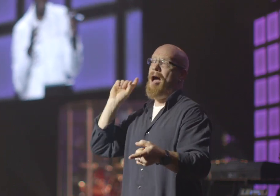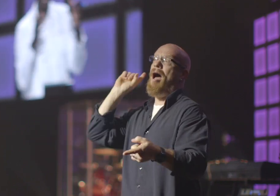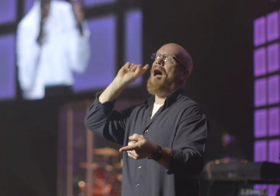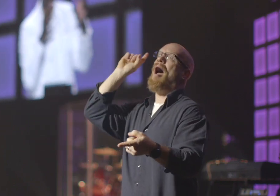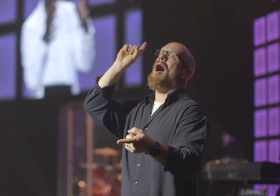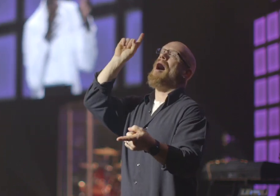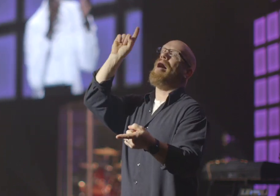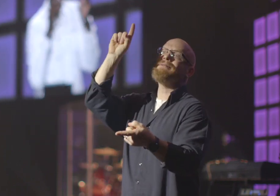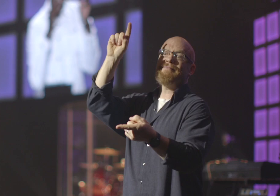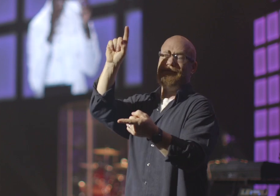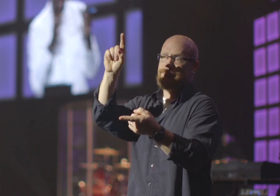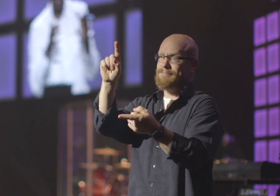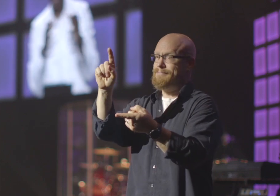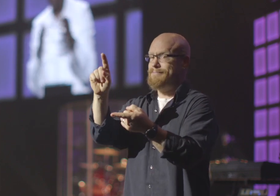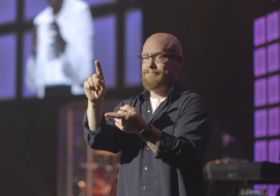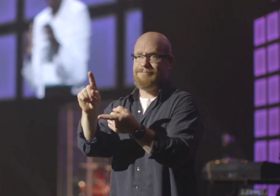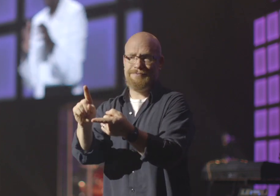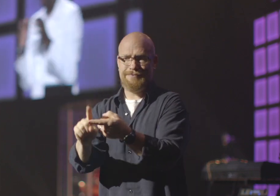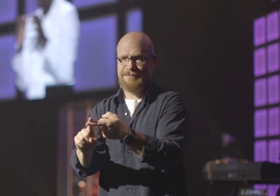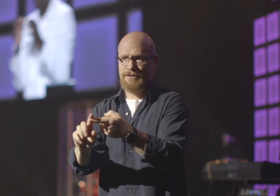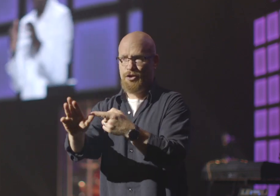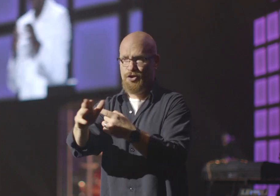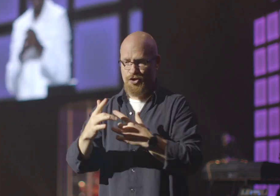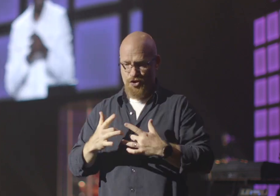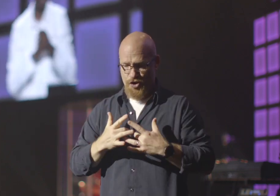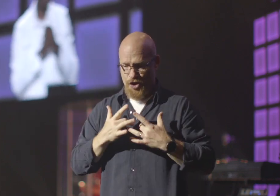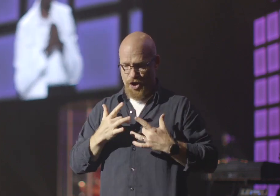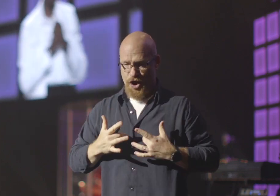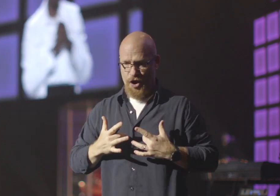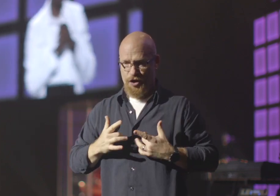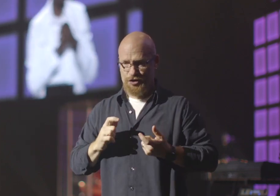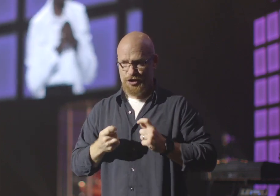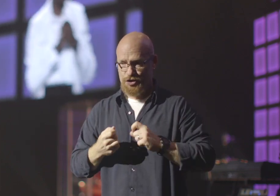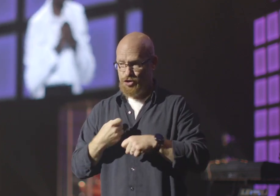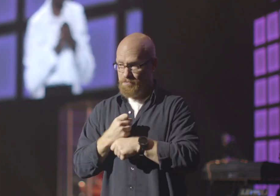Rob about this, until the heart of a man is changed.